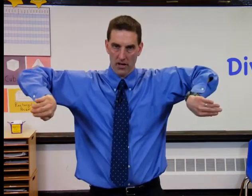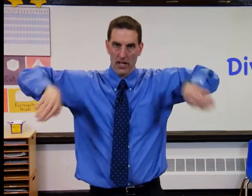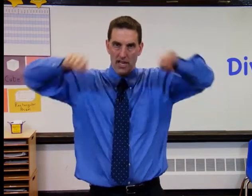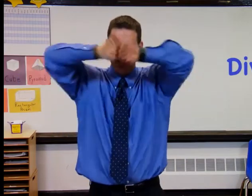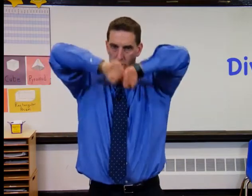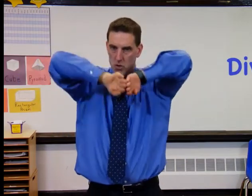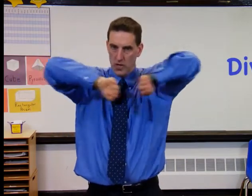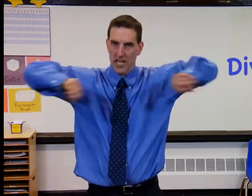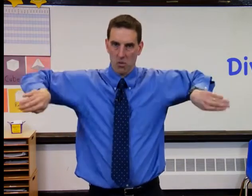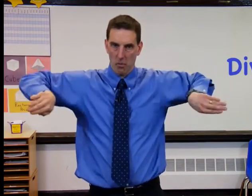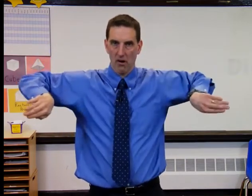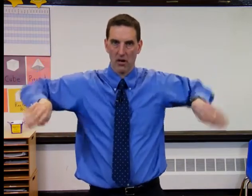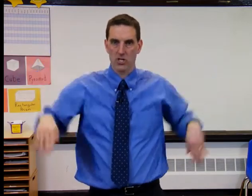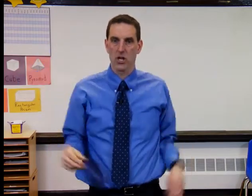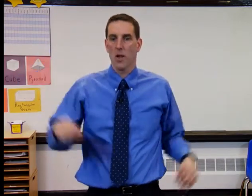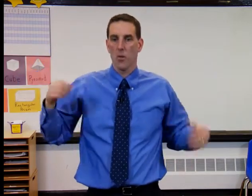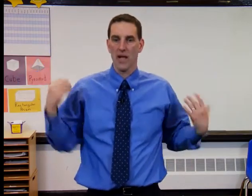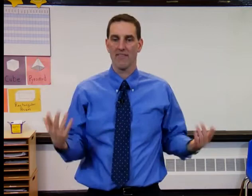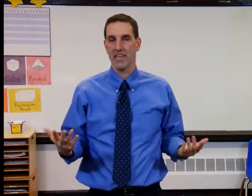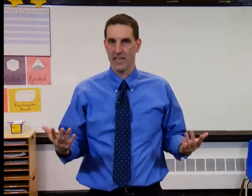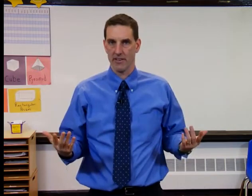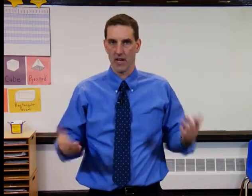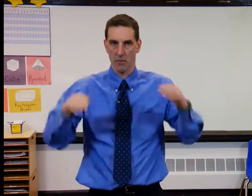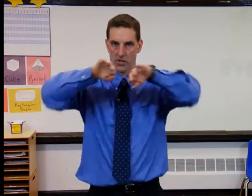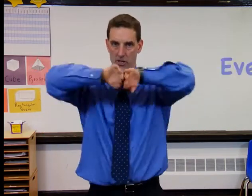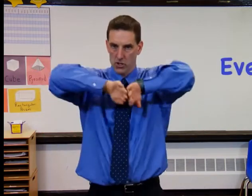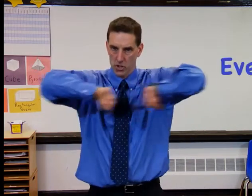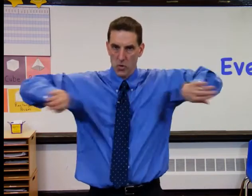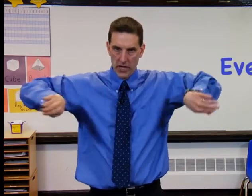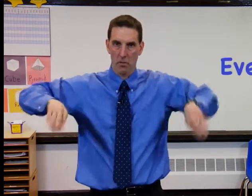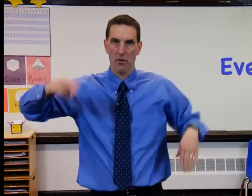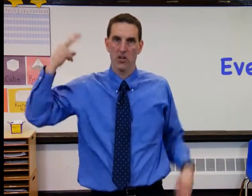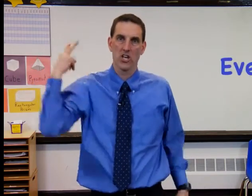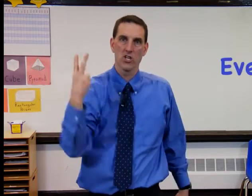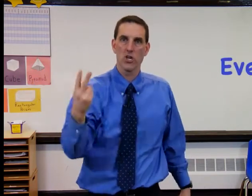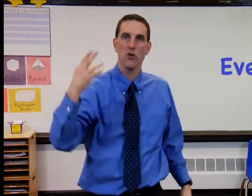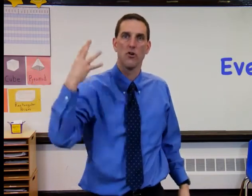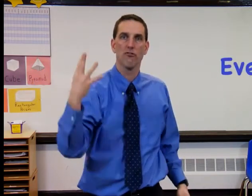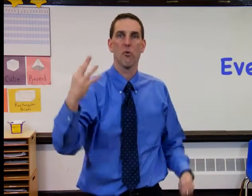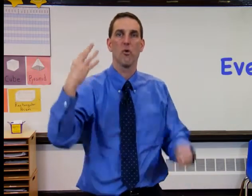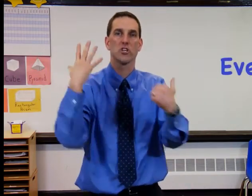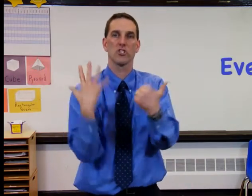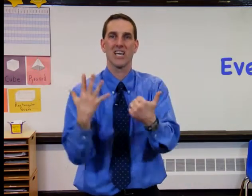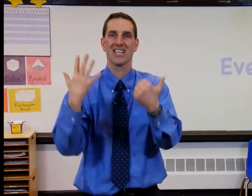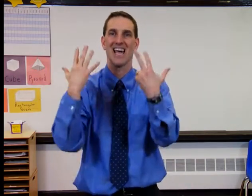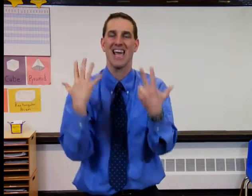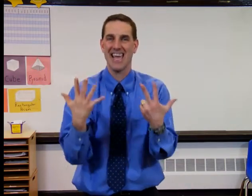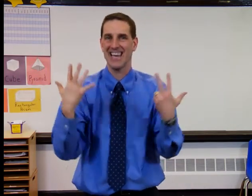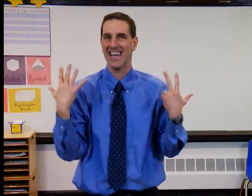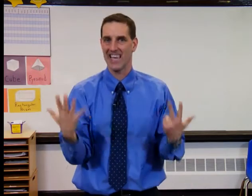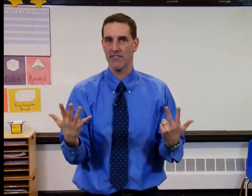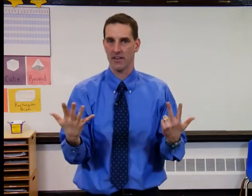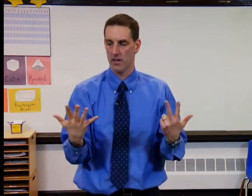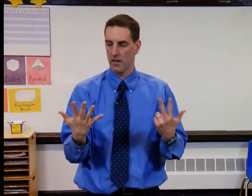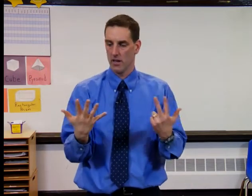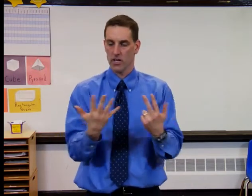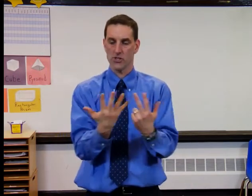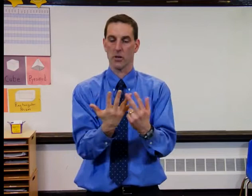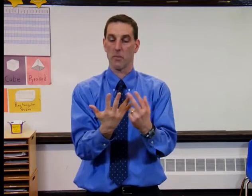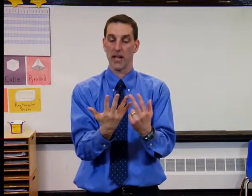into 2 equal parts, we have the even numbers. So 2 equal parts, 2, 4, 6, 8, even, because you can break them